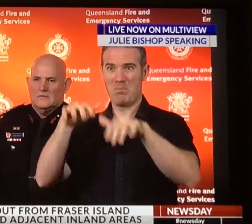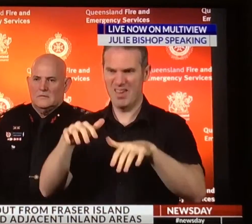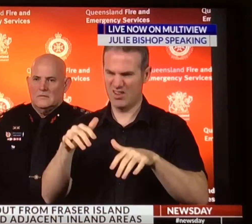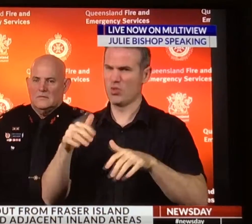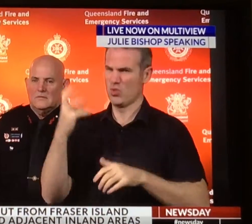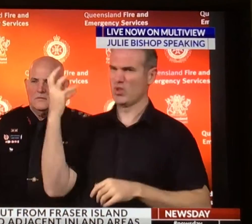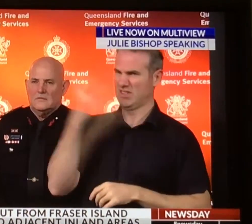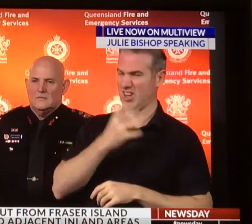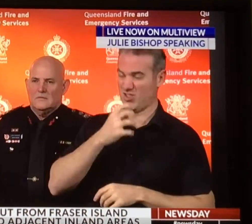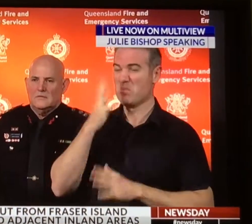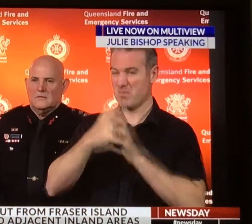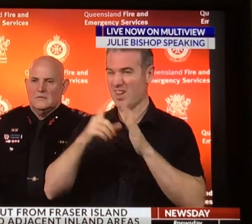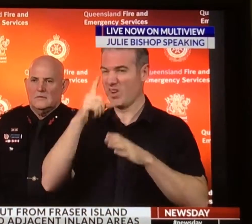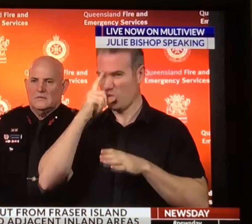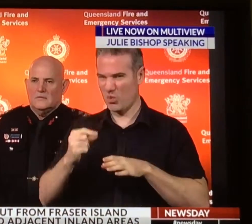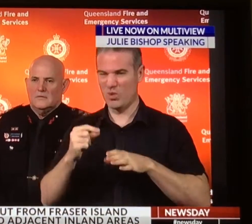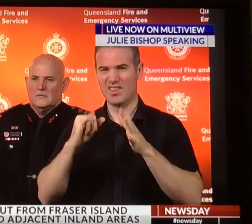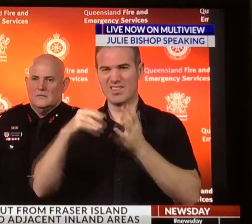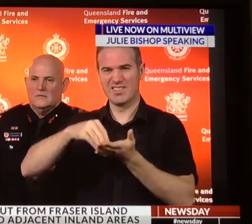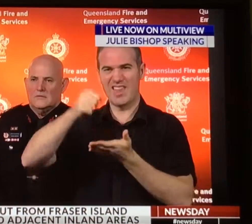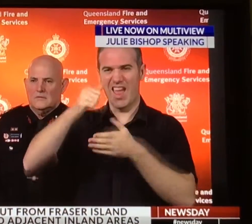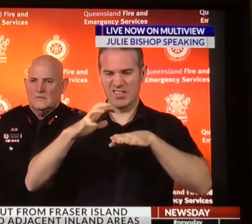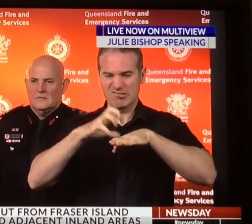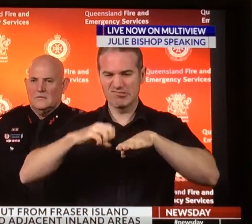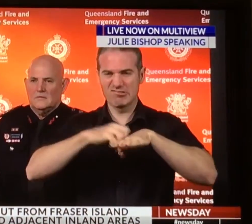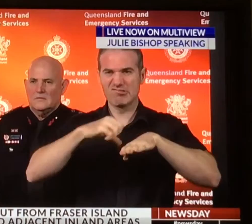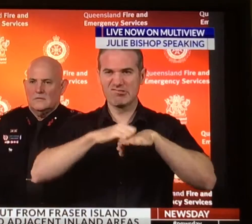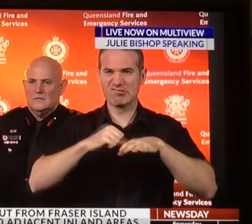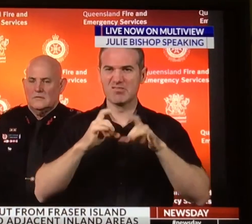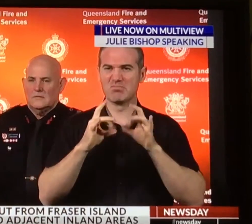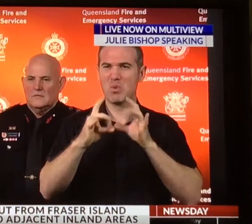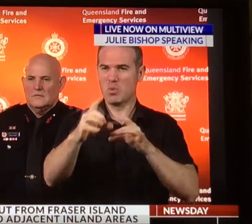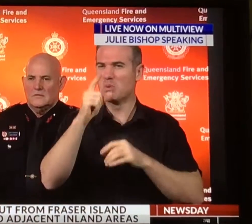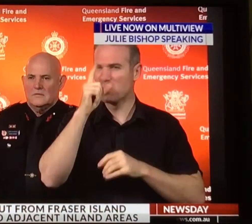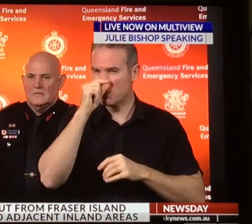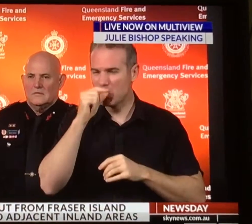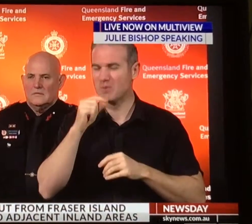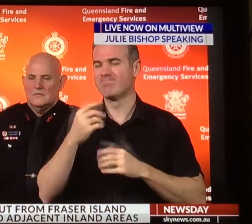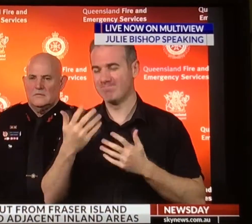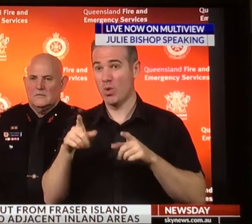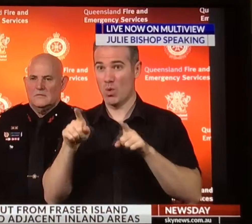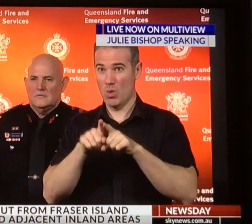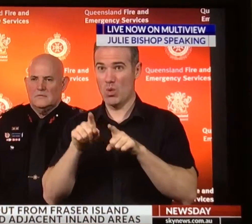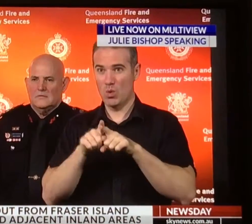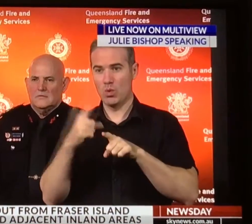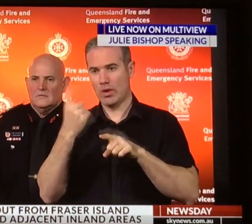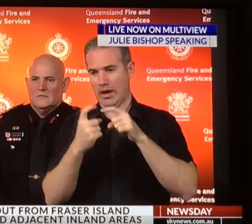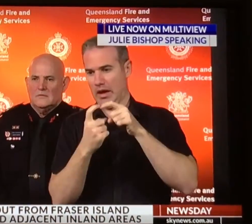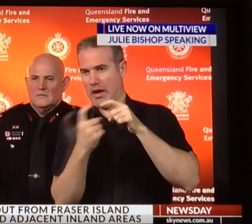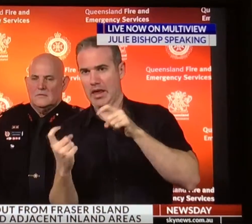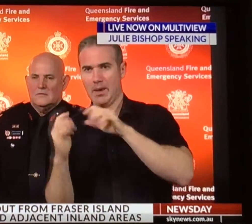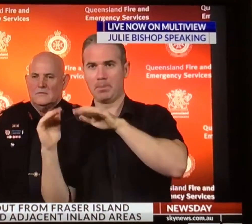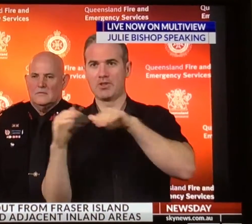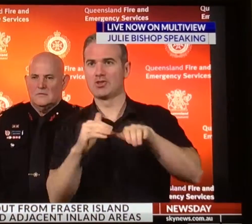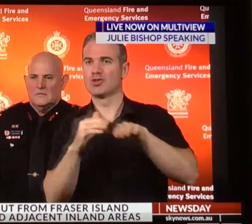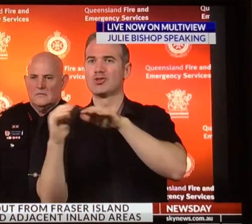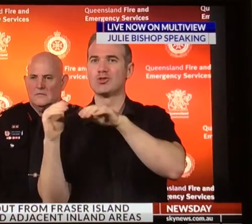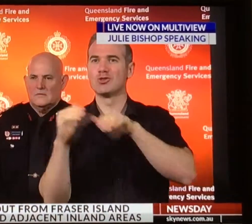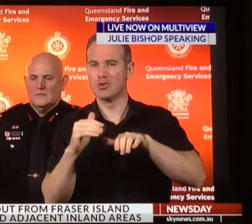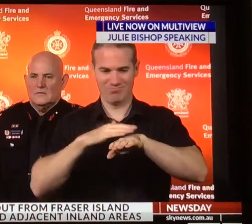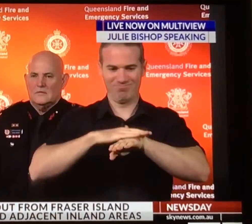about our Gold Coast and Sunshine Coast beaches. And with that, there could also just be some very localised inundation of those low-lying areas that we know of along our